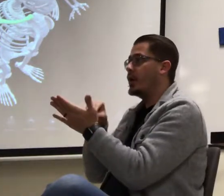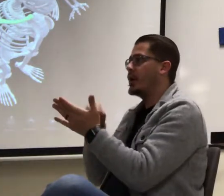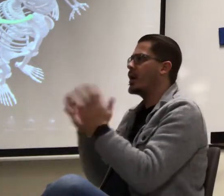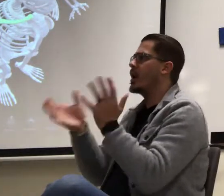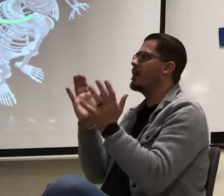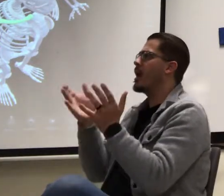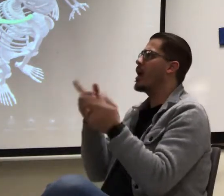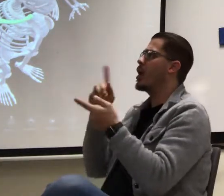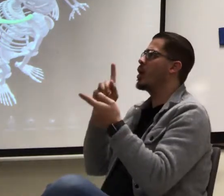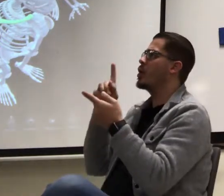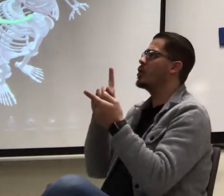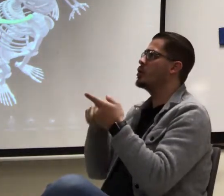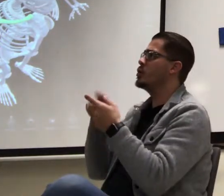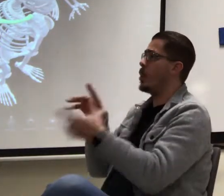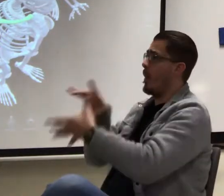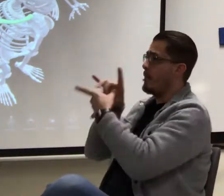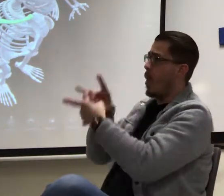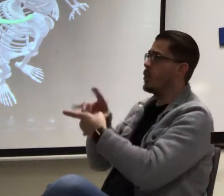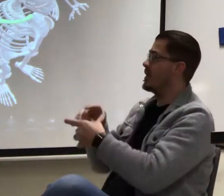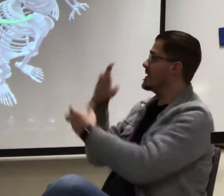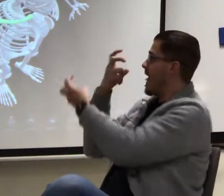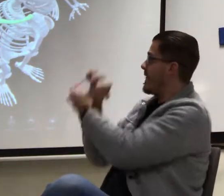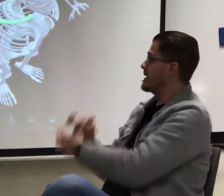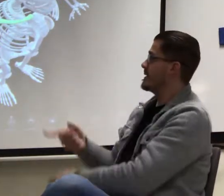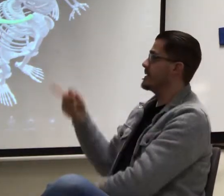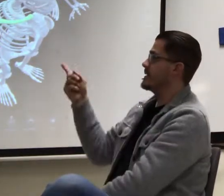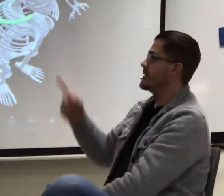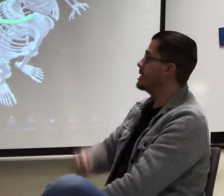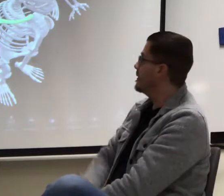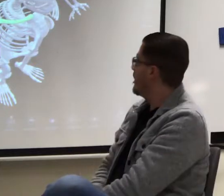Compare it to our bolted-in skeletons.